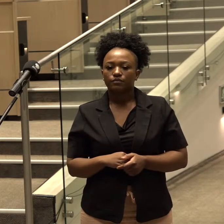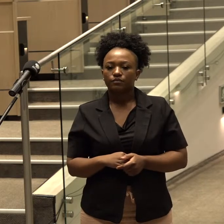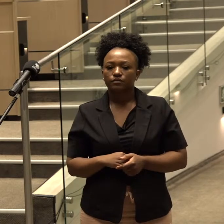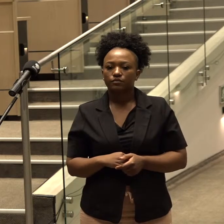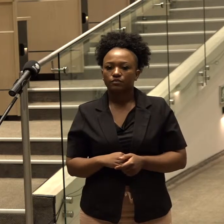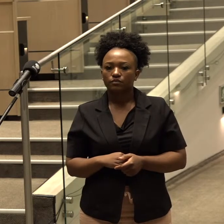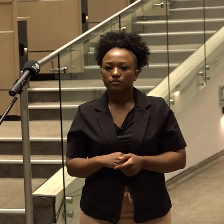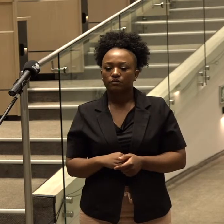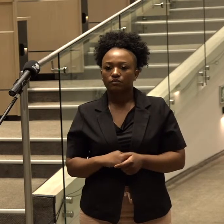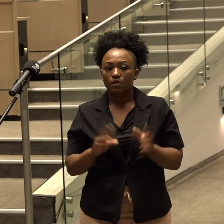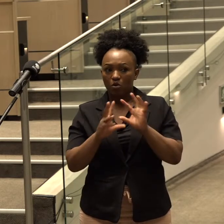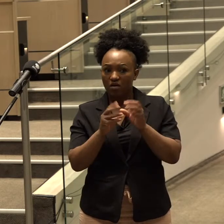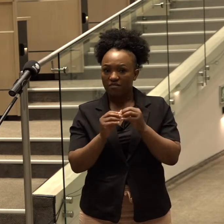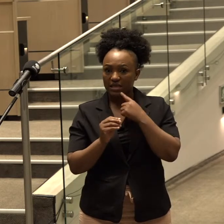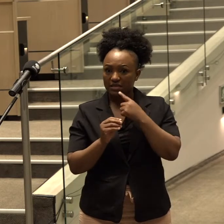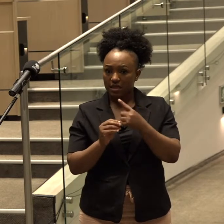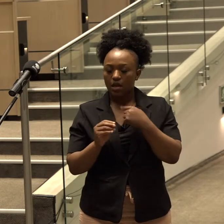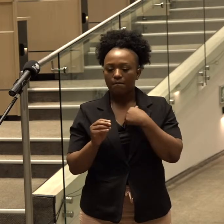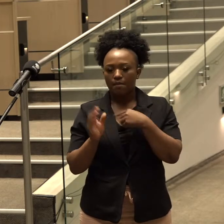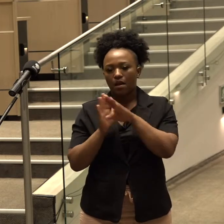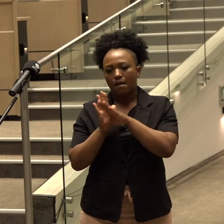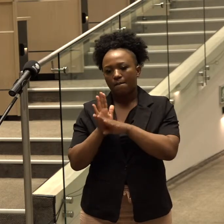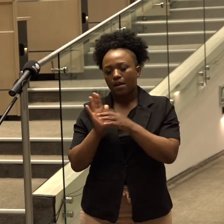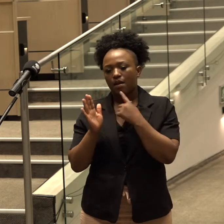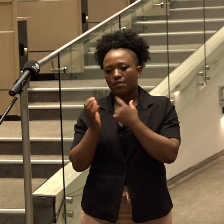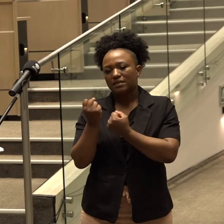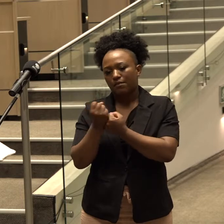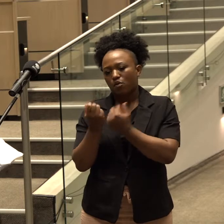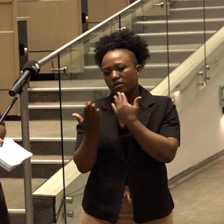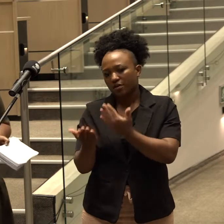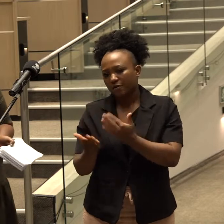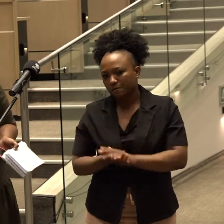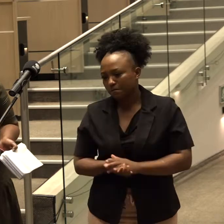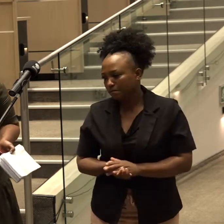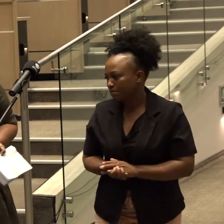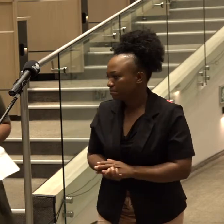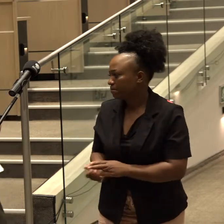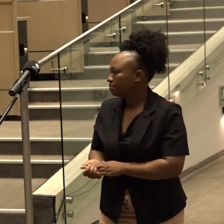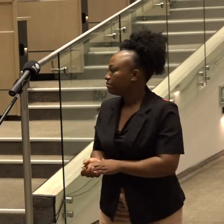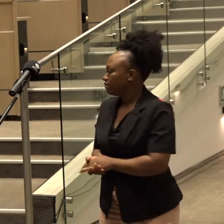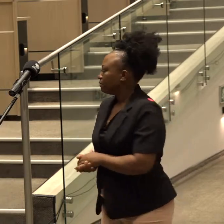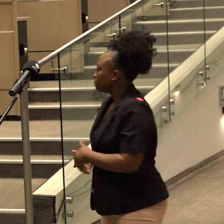with all that said I would like to say that I support the Bill thank you